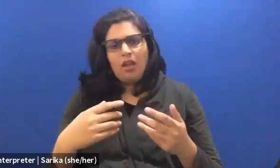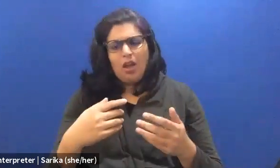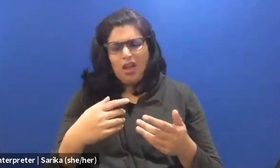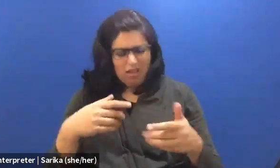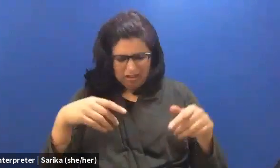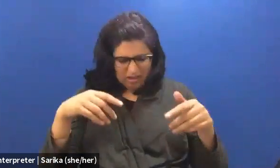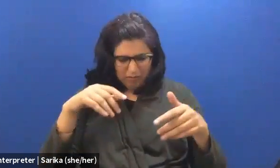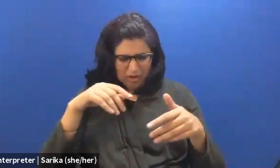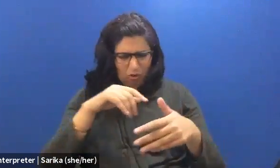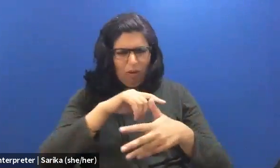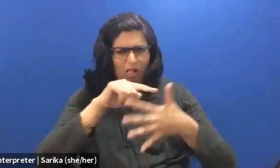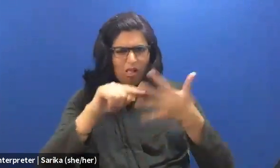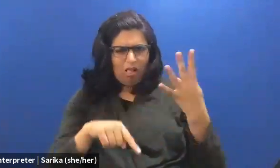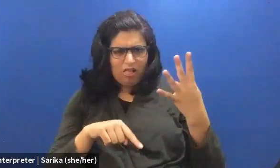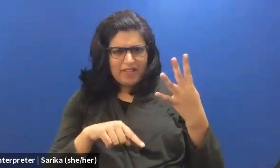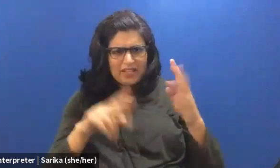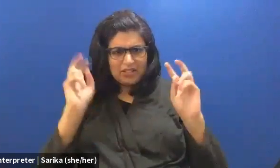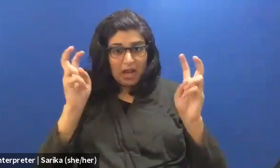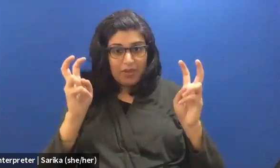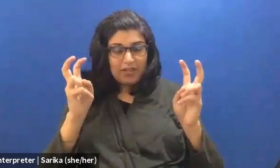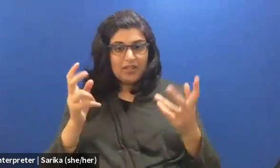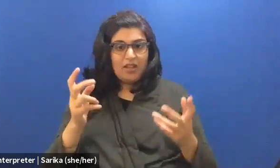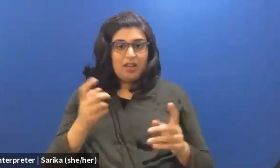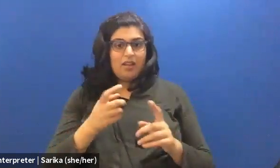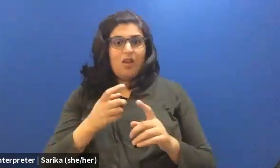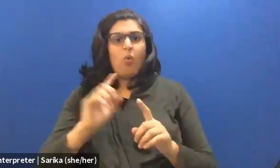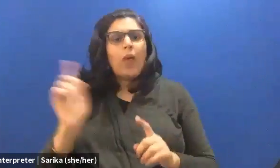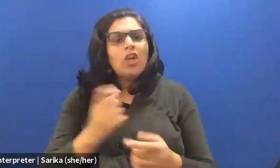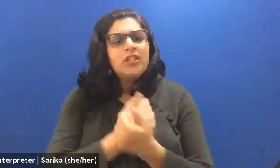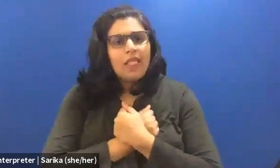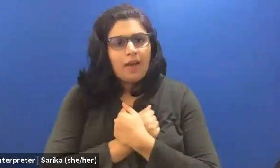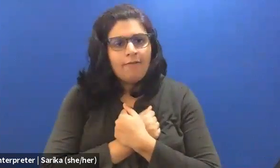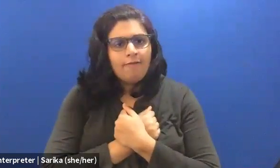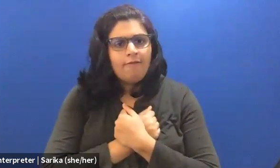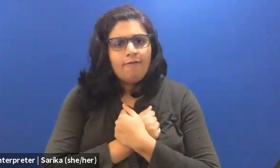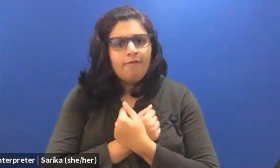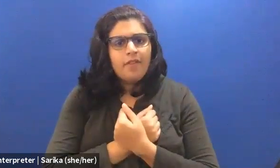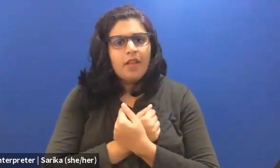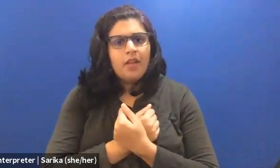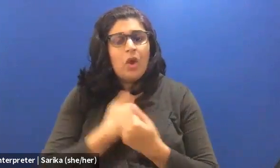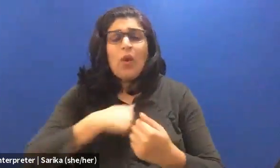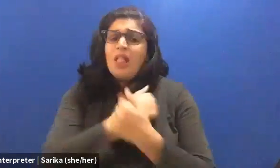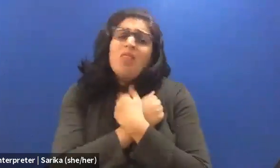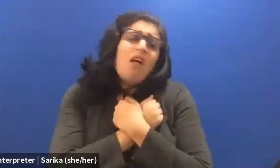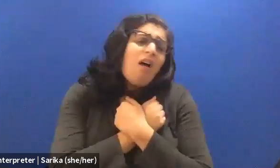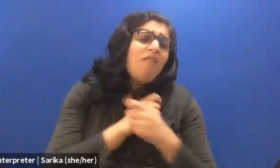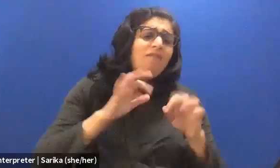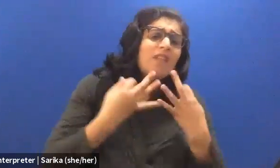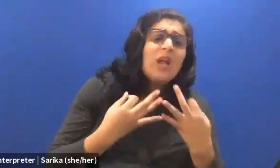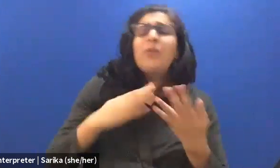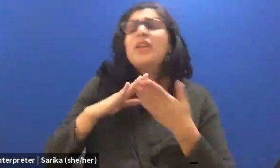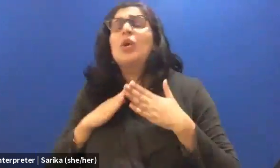from? The theme of this is, where is the love? When we love our communities and love our families